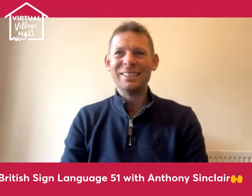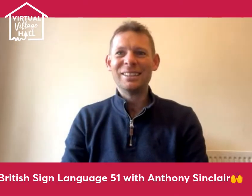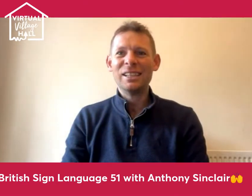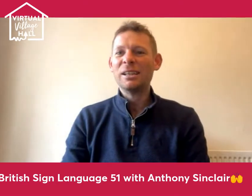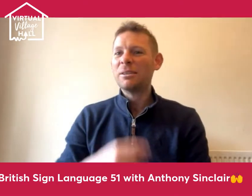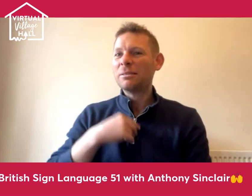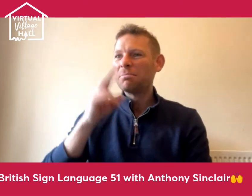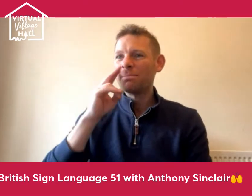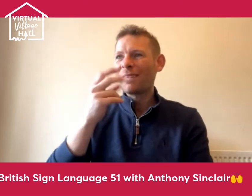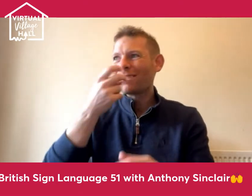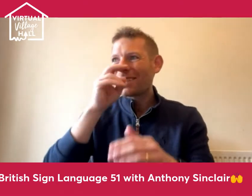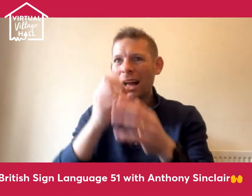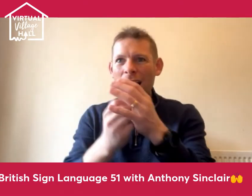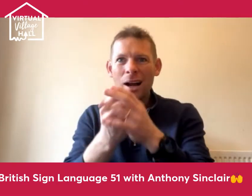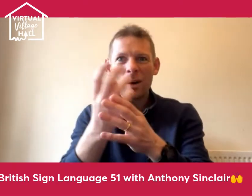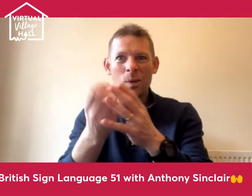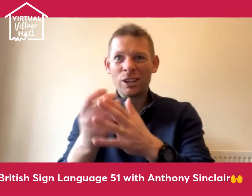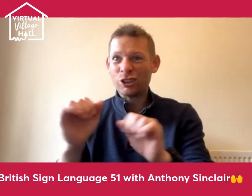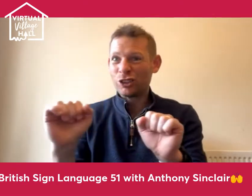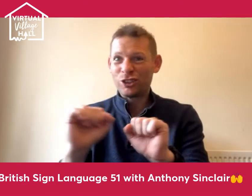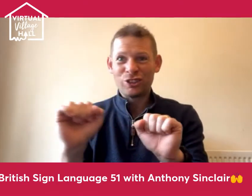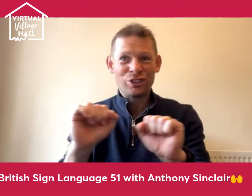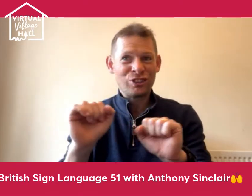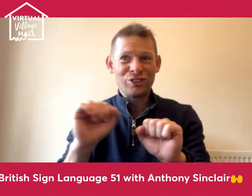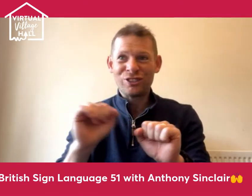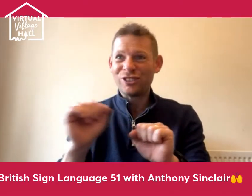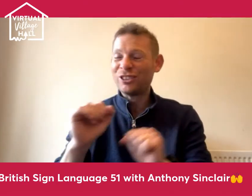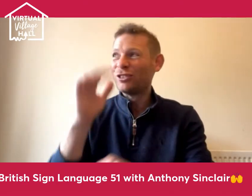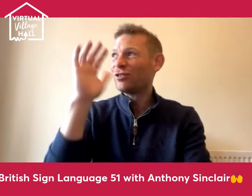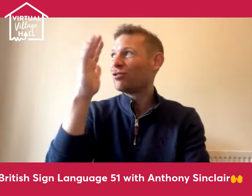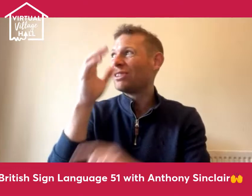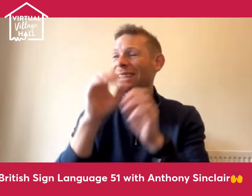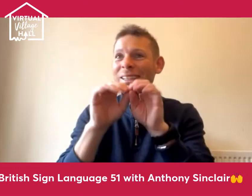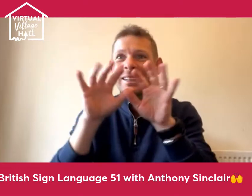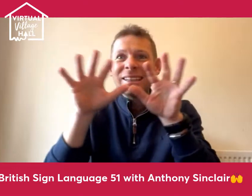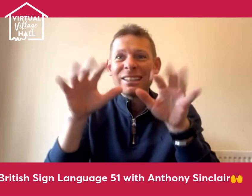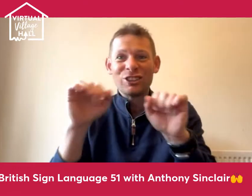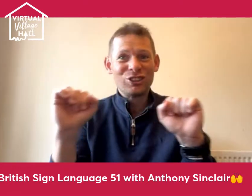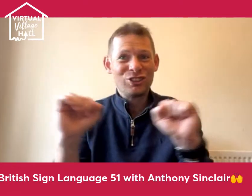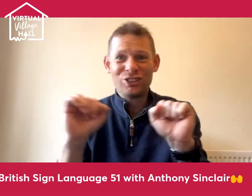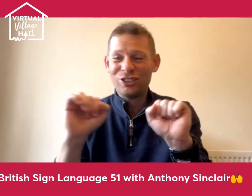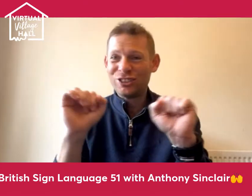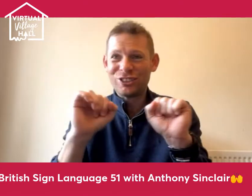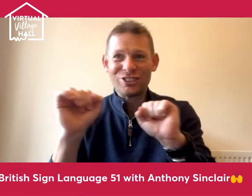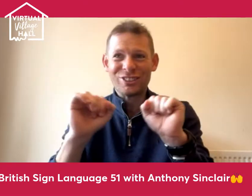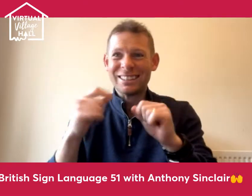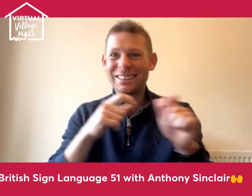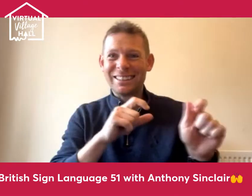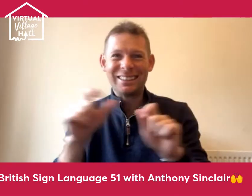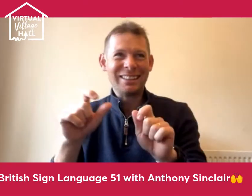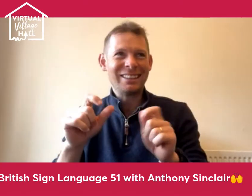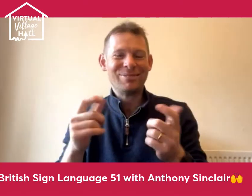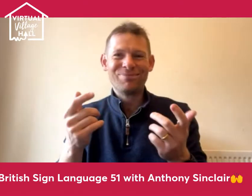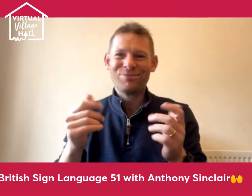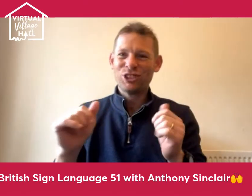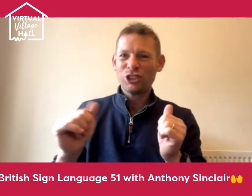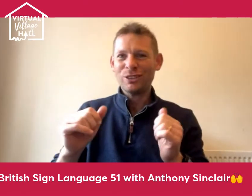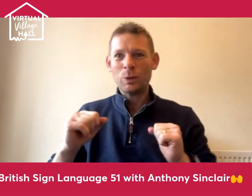And we cannot wait for summer. Haven't even really seen that many flowers budding yet or trees budding